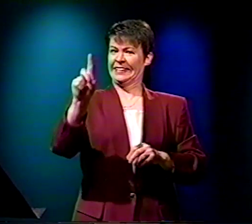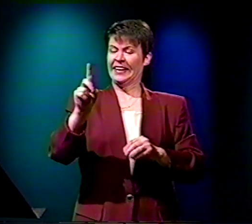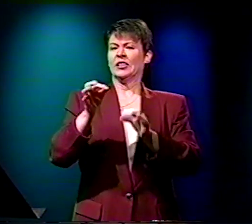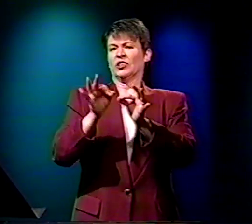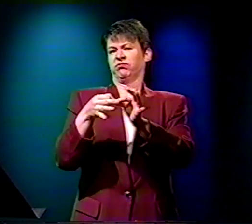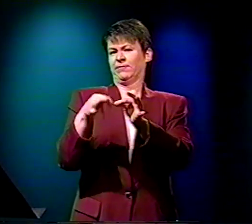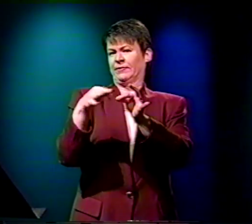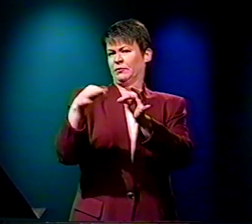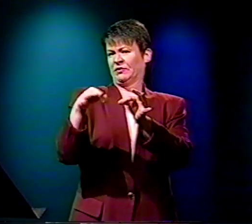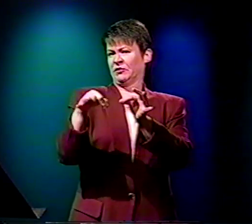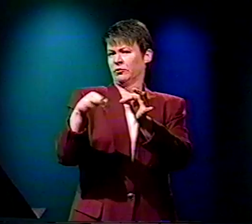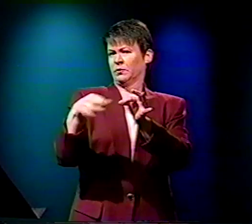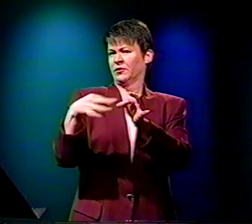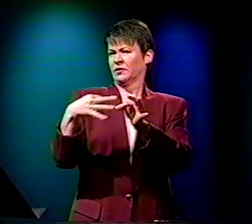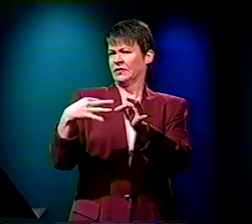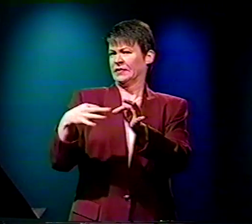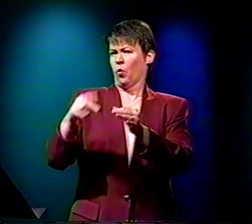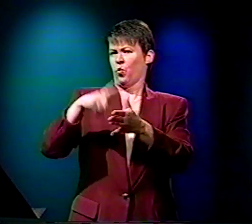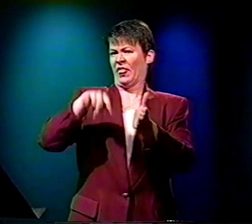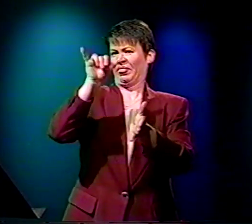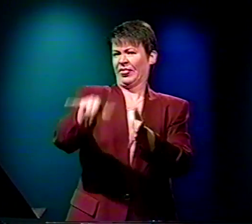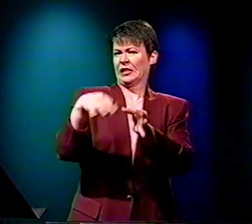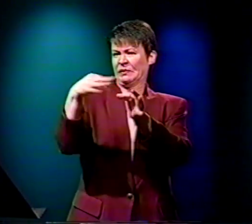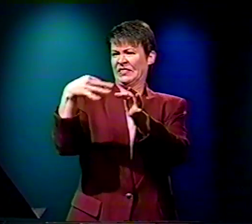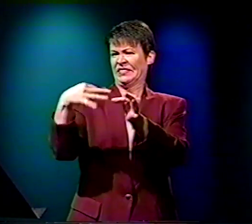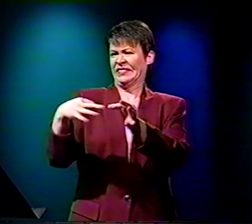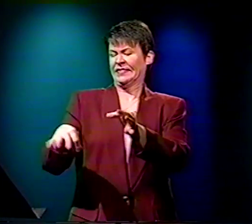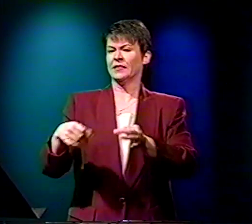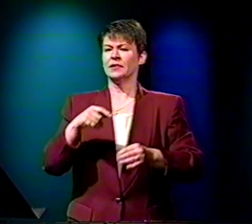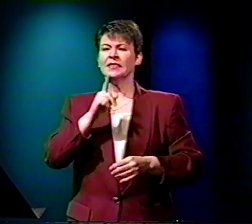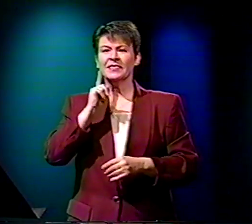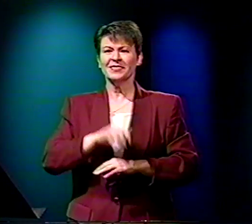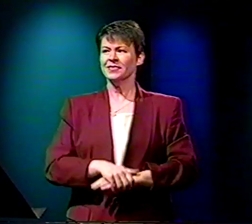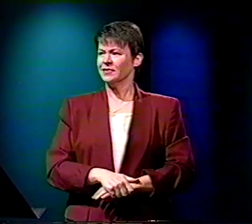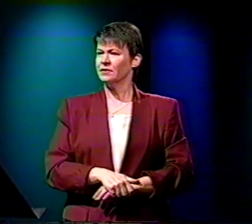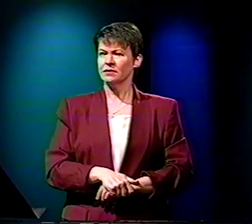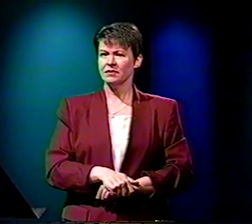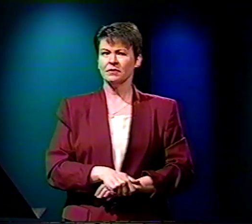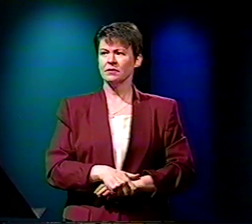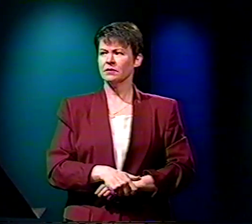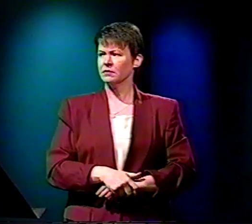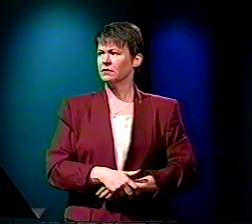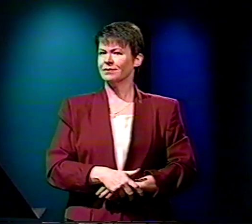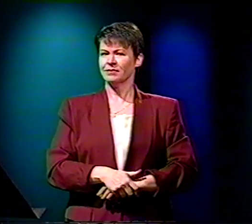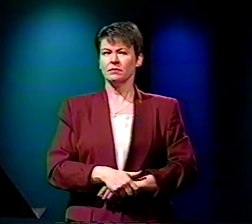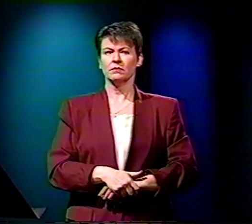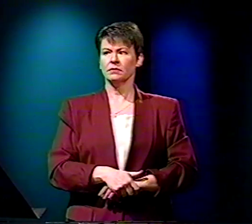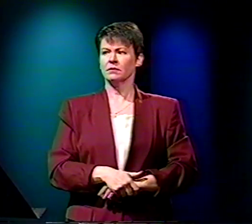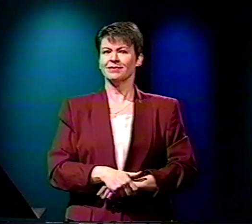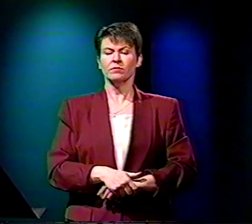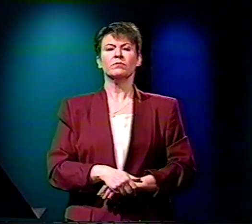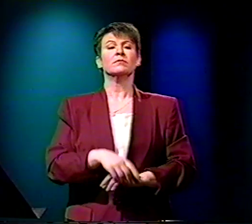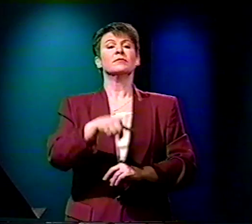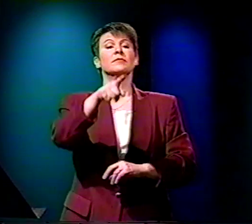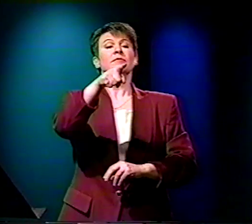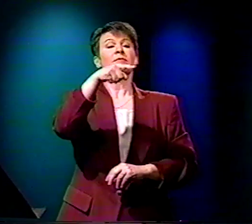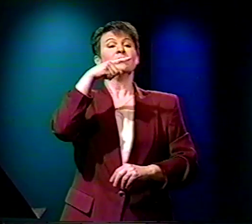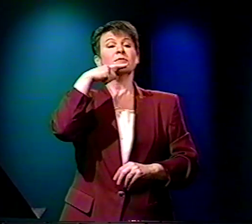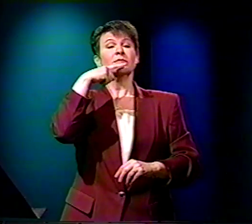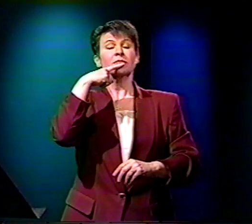interpreter interprets my question, they go into great explanation as to what a TDD is, and the deaf person's waiting to finish the interpretation